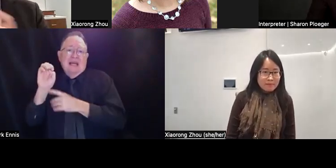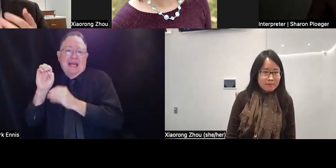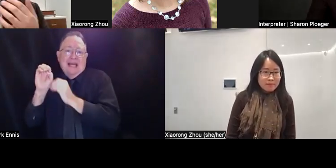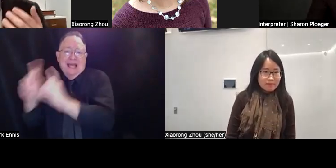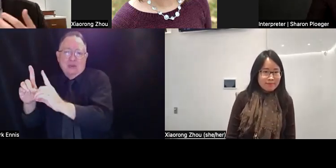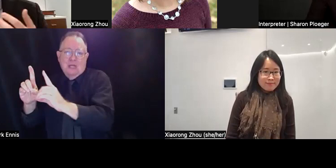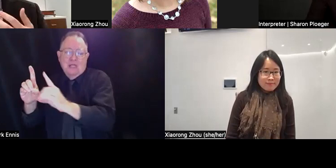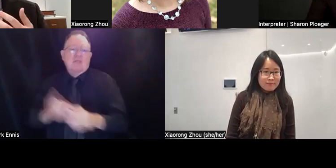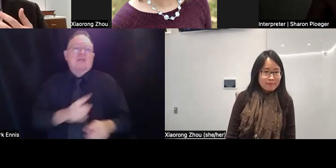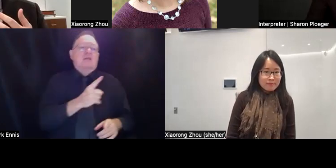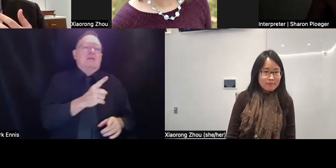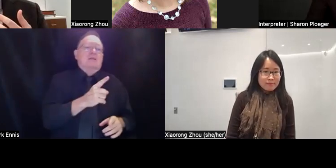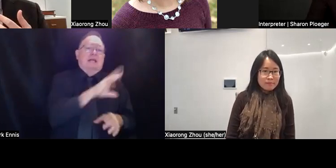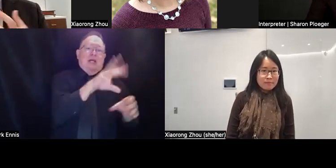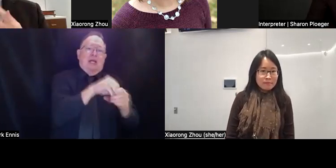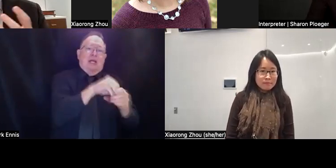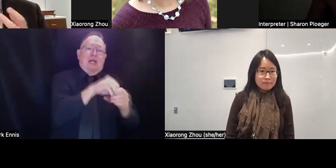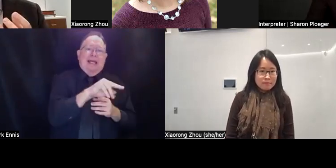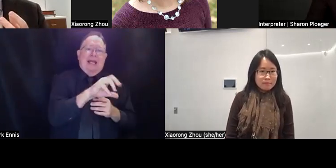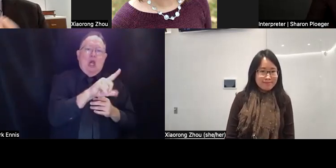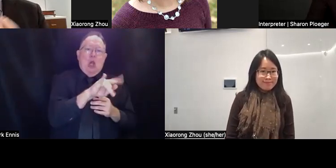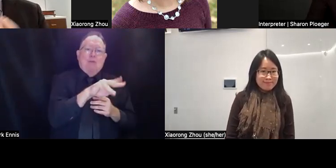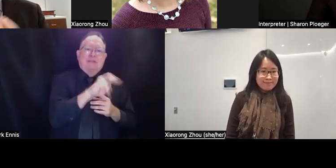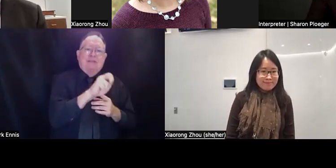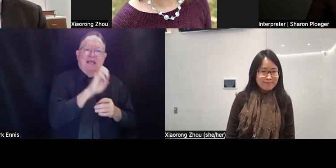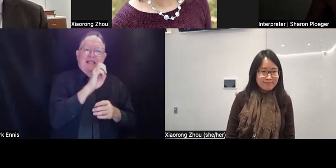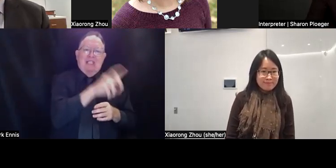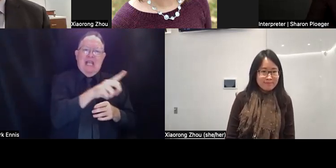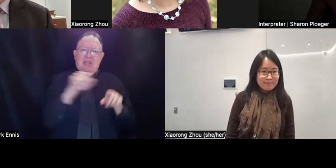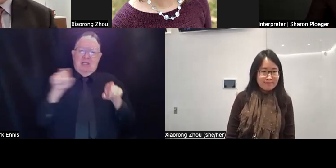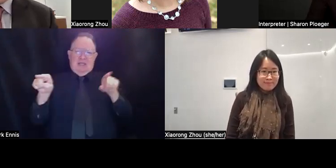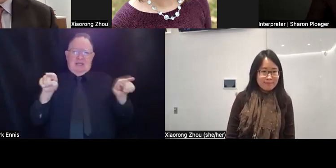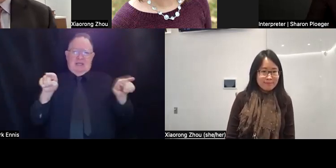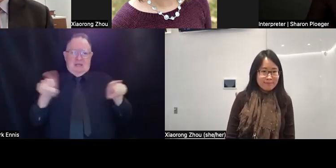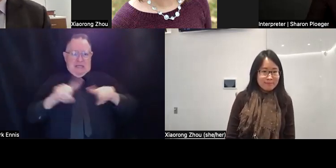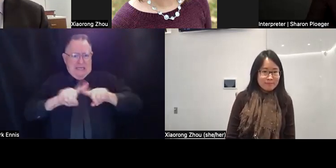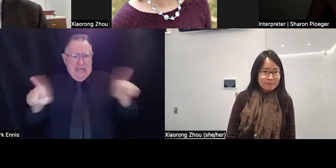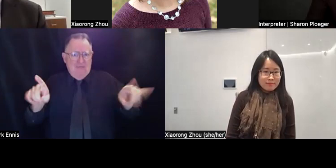and the same? Are there slight differences between those two fields?